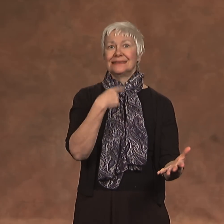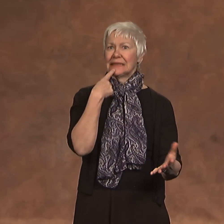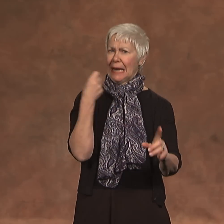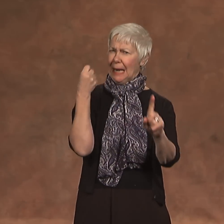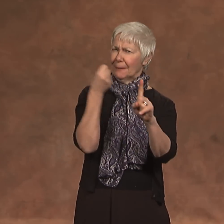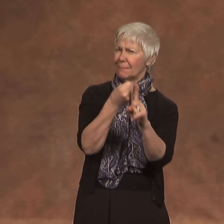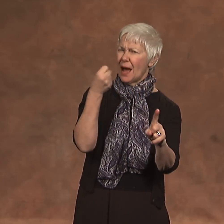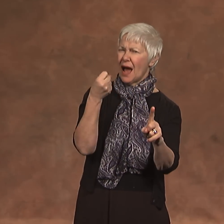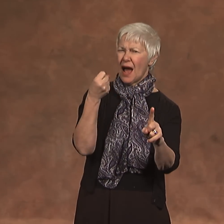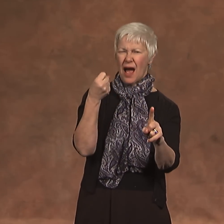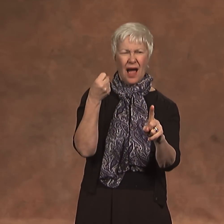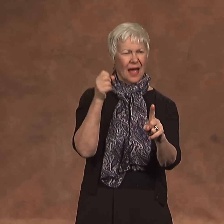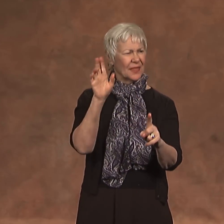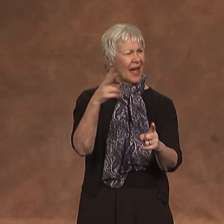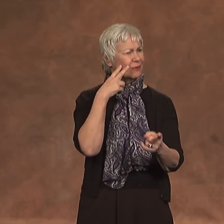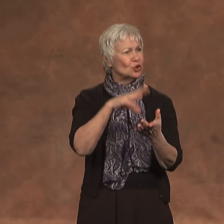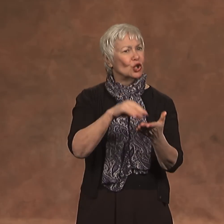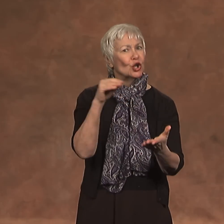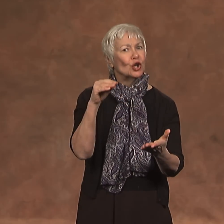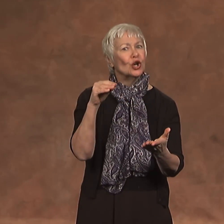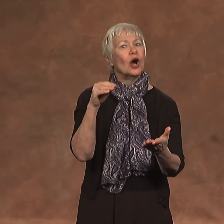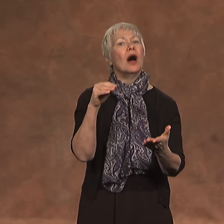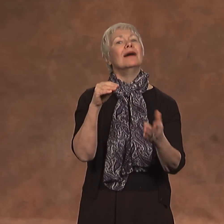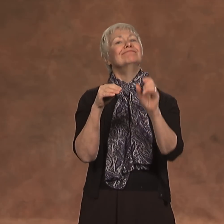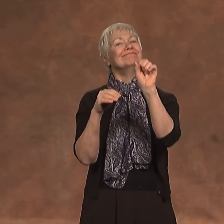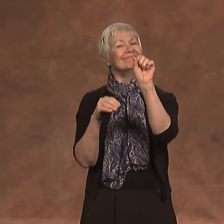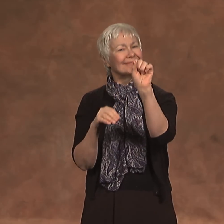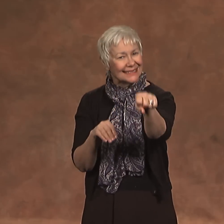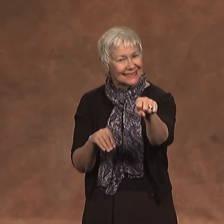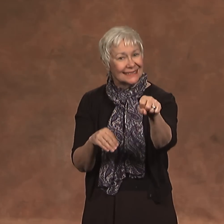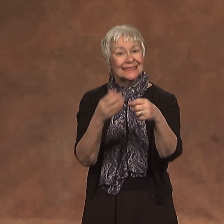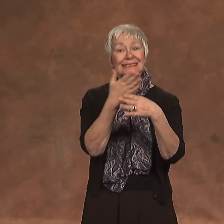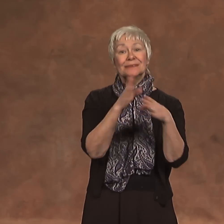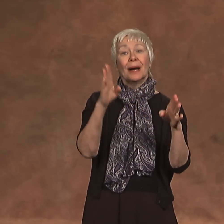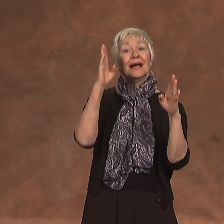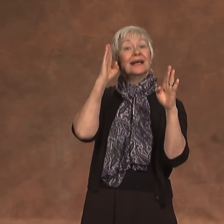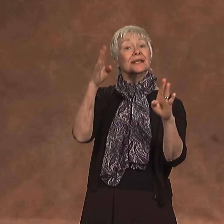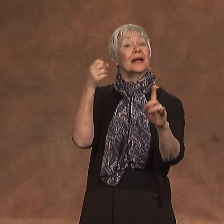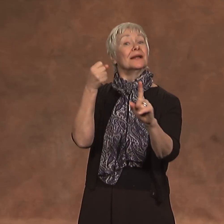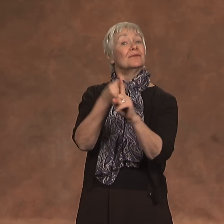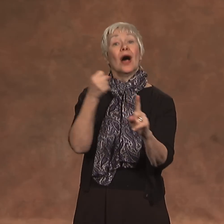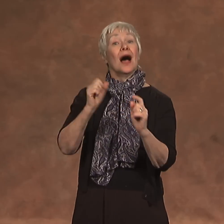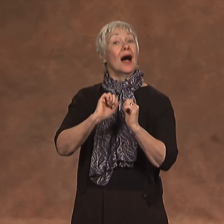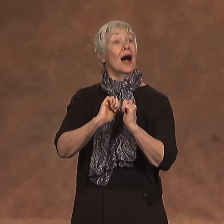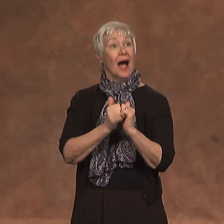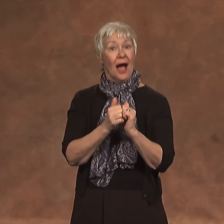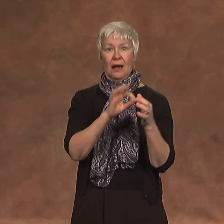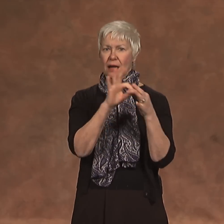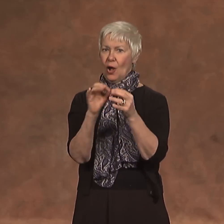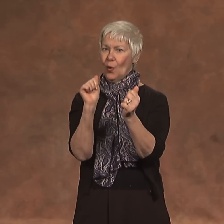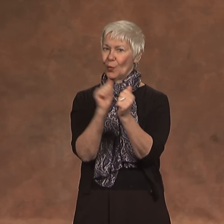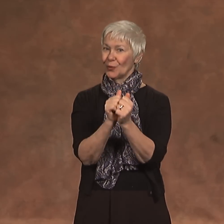So split attention impacts students' visual learning. In fact, let me give you some examples to show you